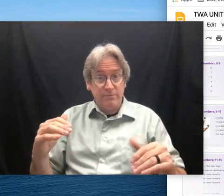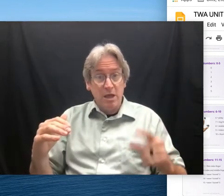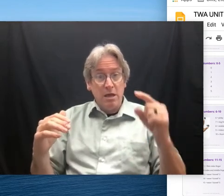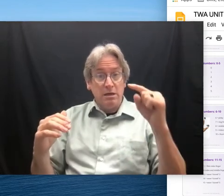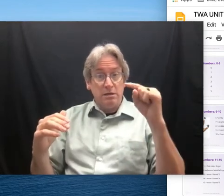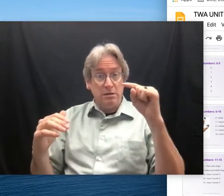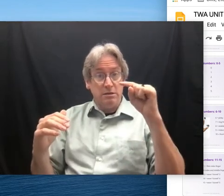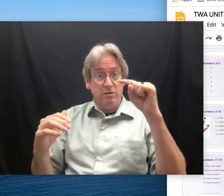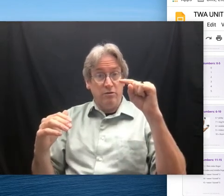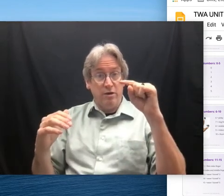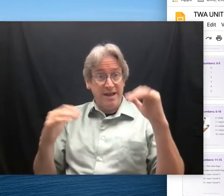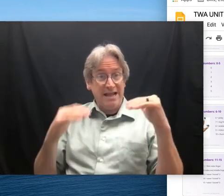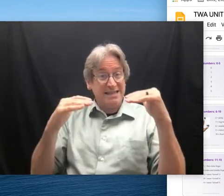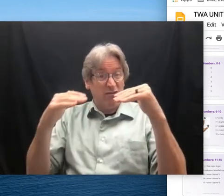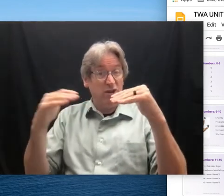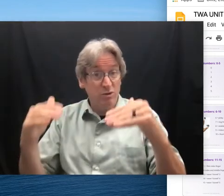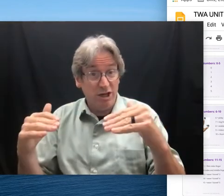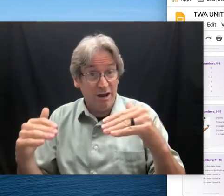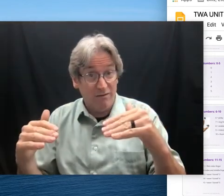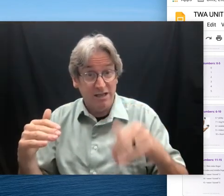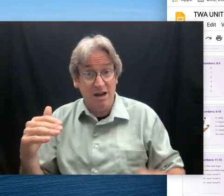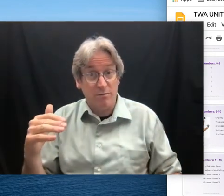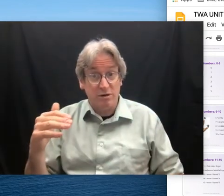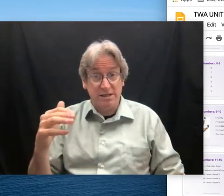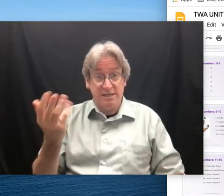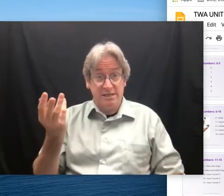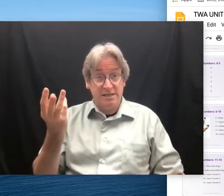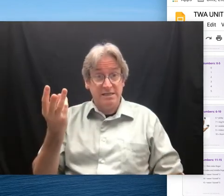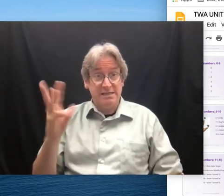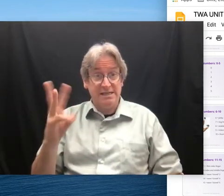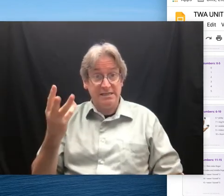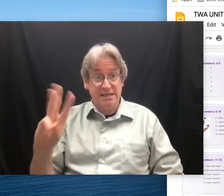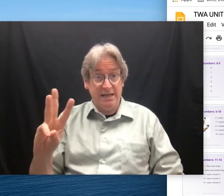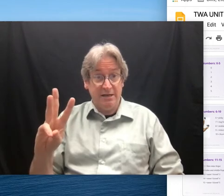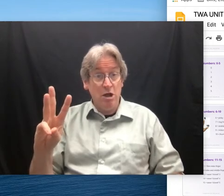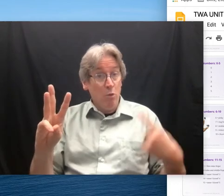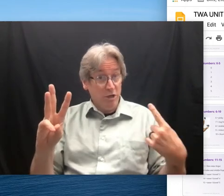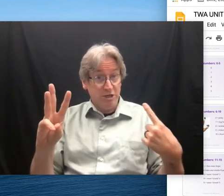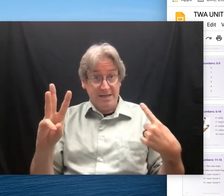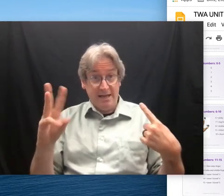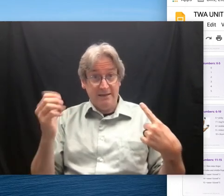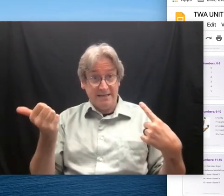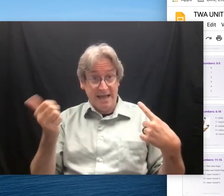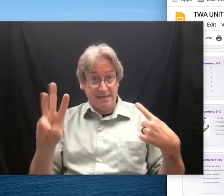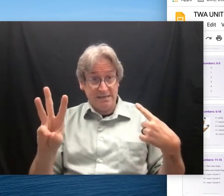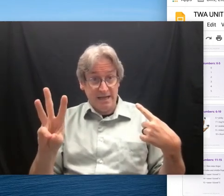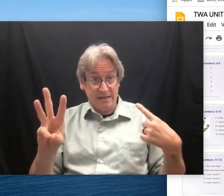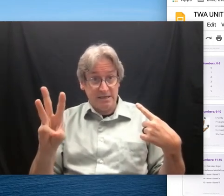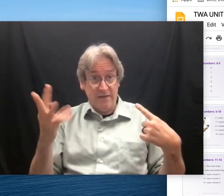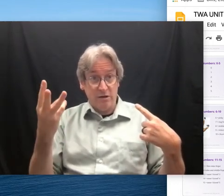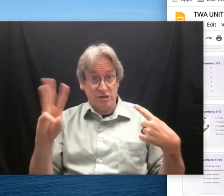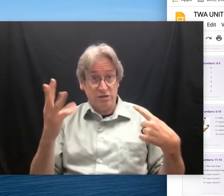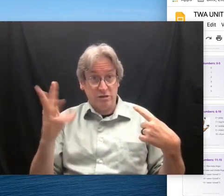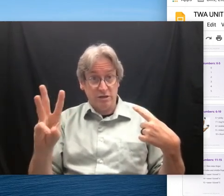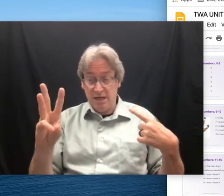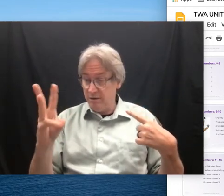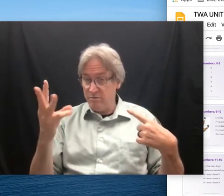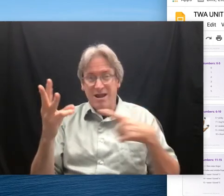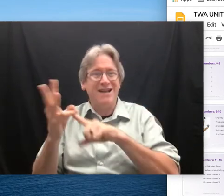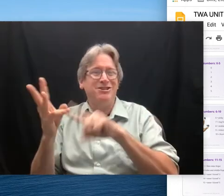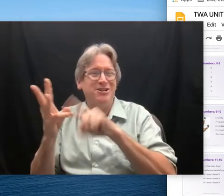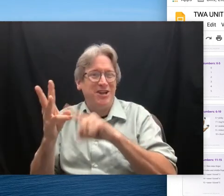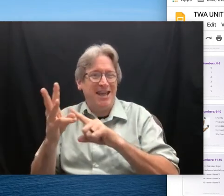next. The next evolution of these numbers is 16, which is taking that 10, 6 and now just